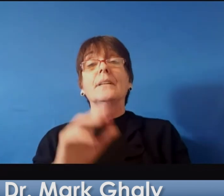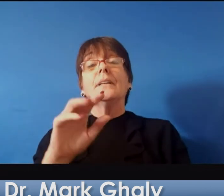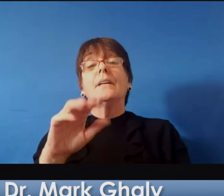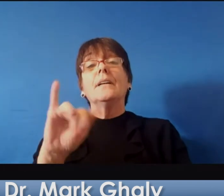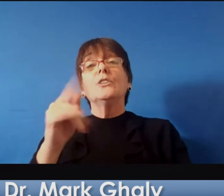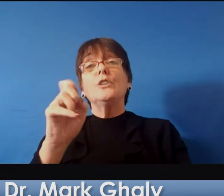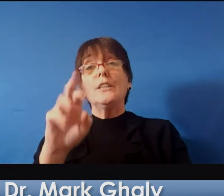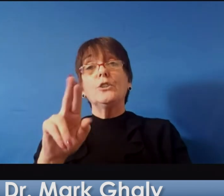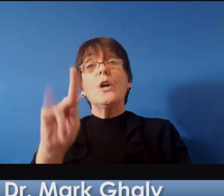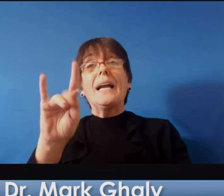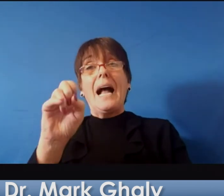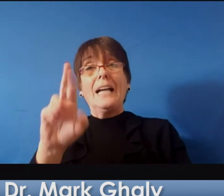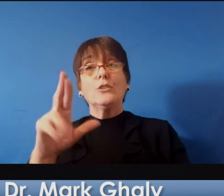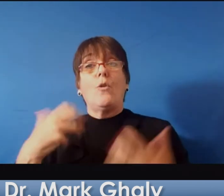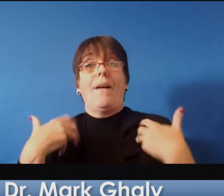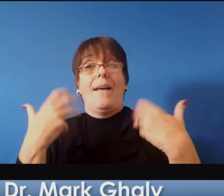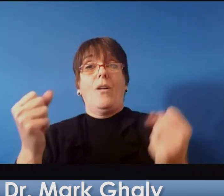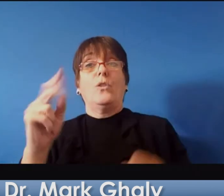Kaiser Health News.